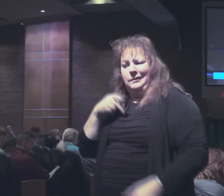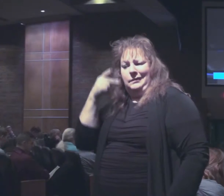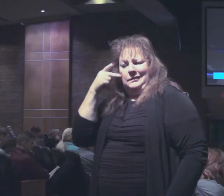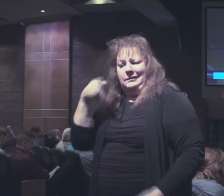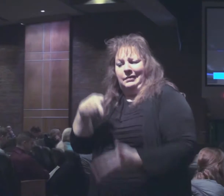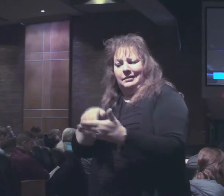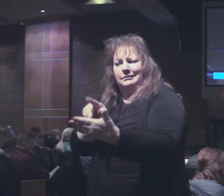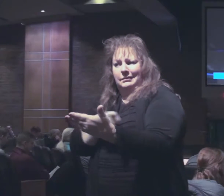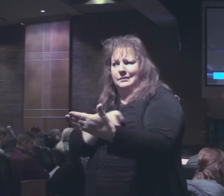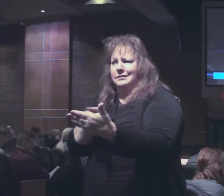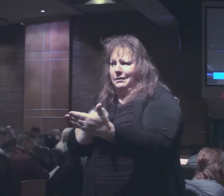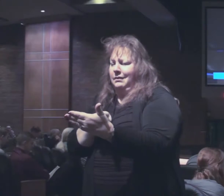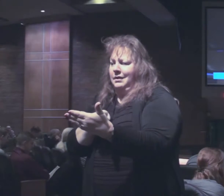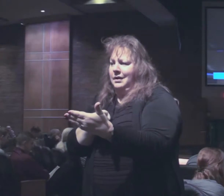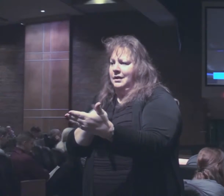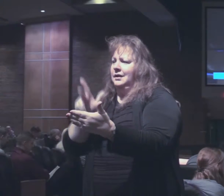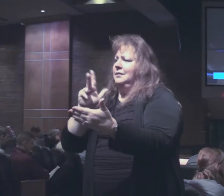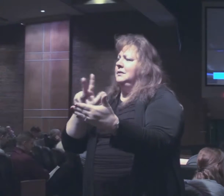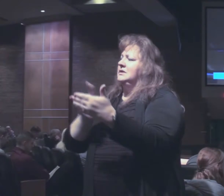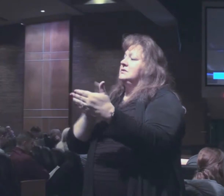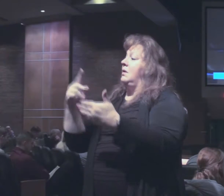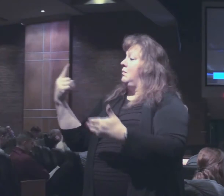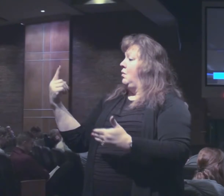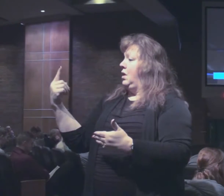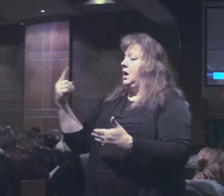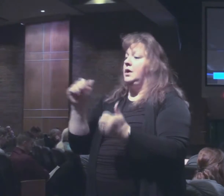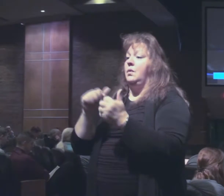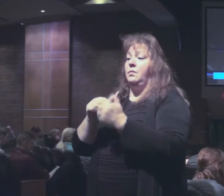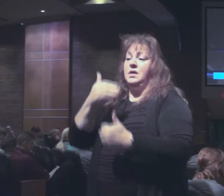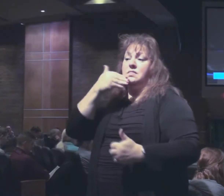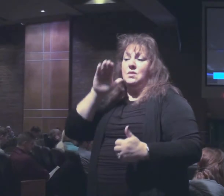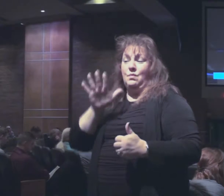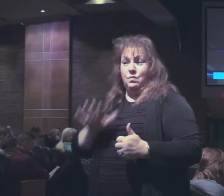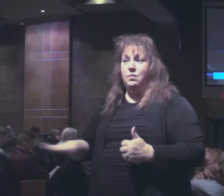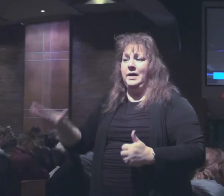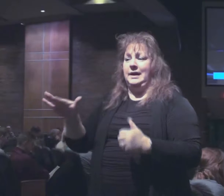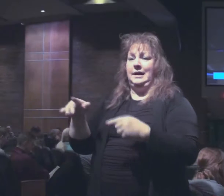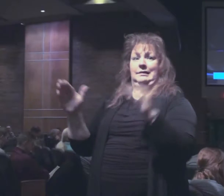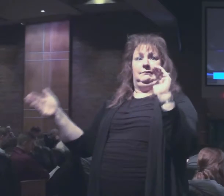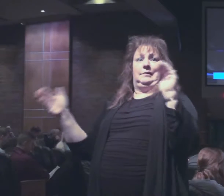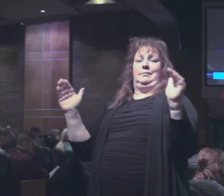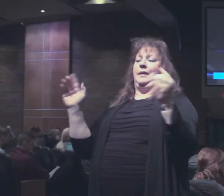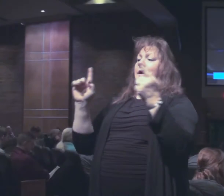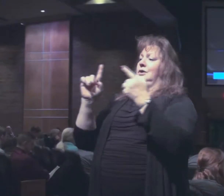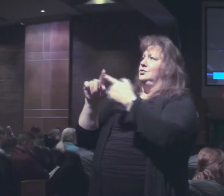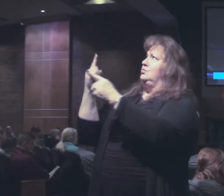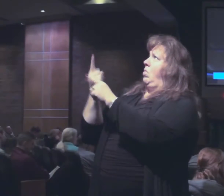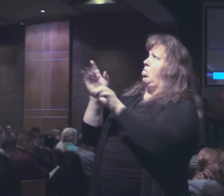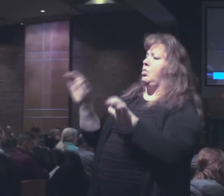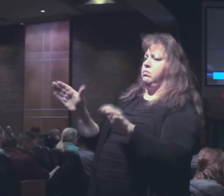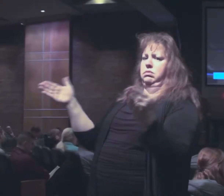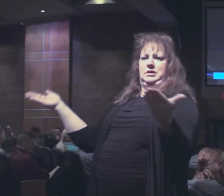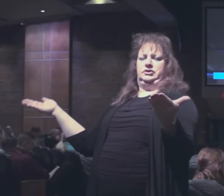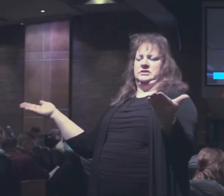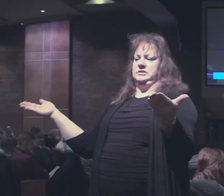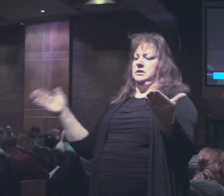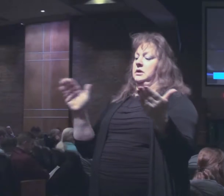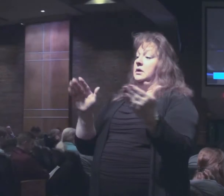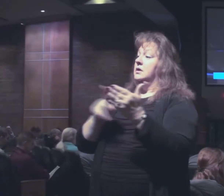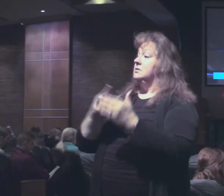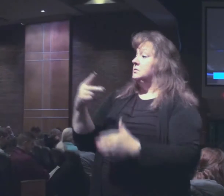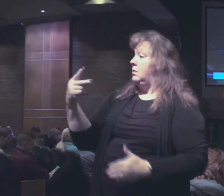in the Psalm, back in Psalm 1 with the wicked in contrast to the righteous. In